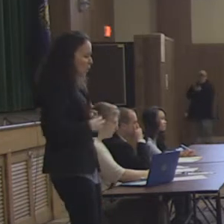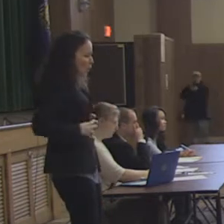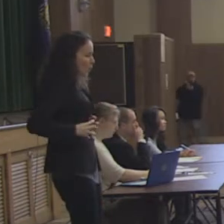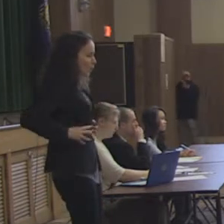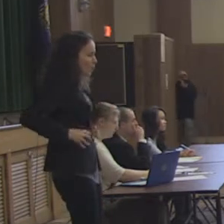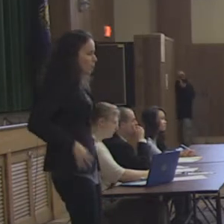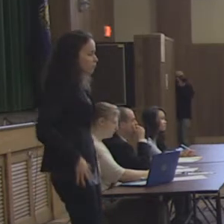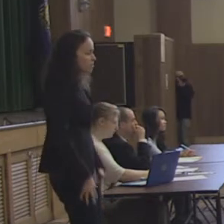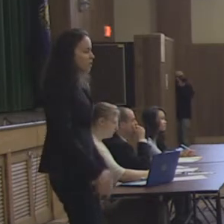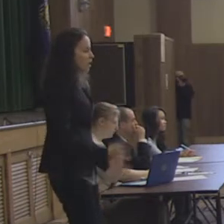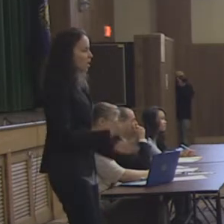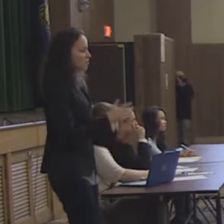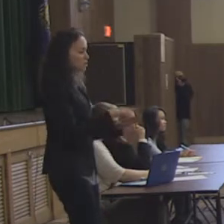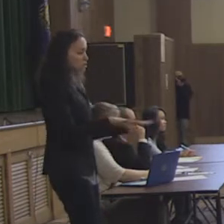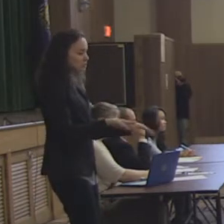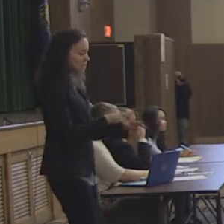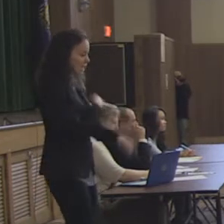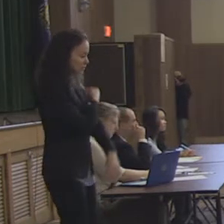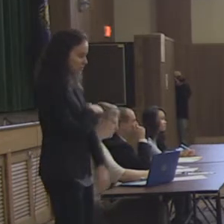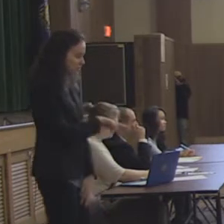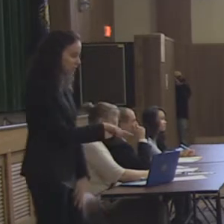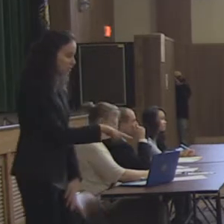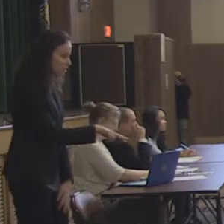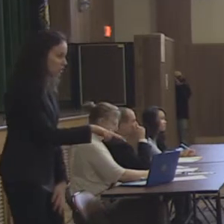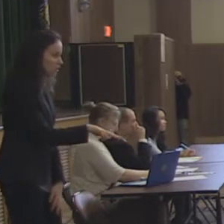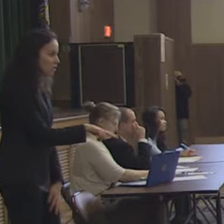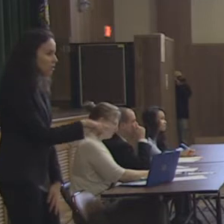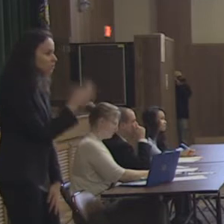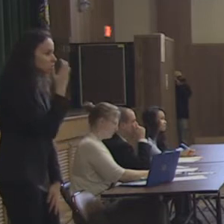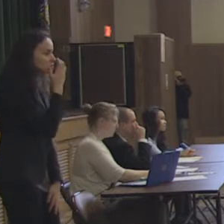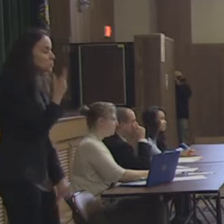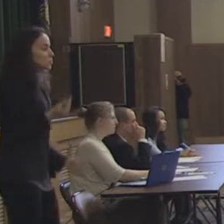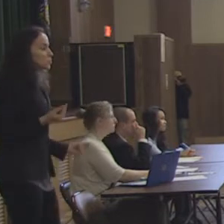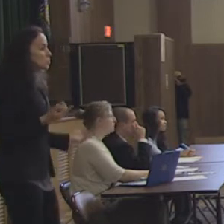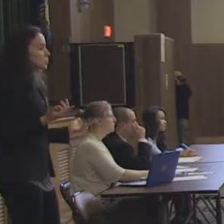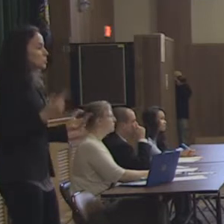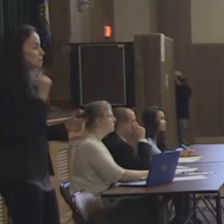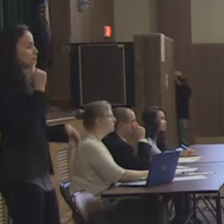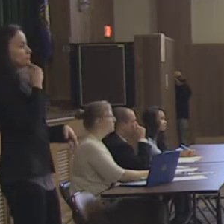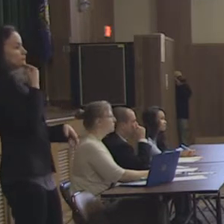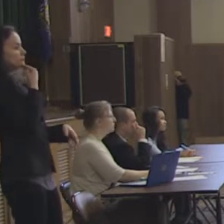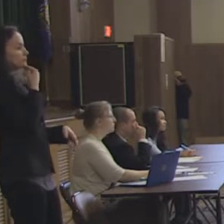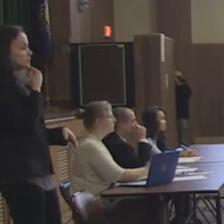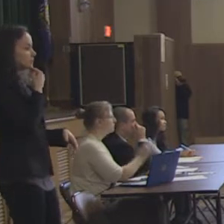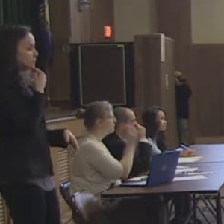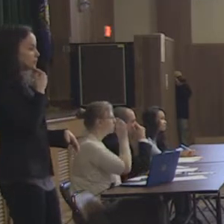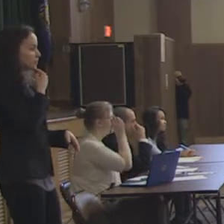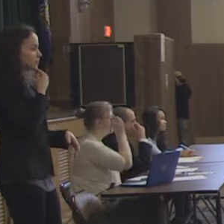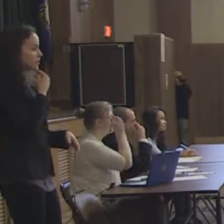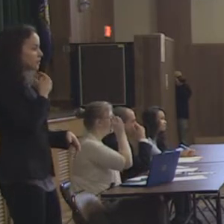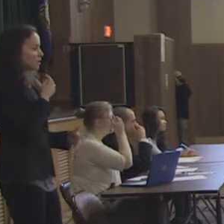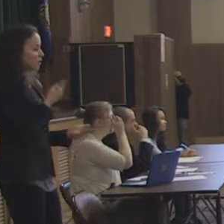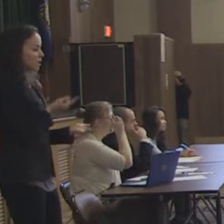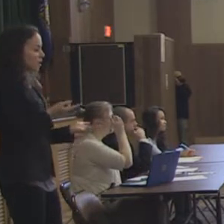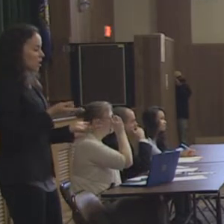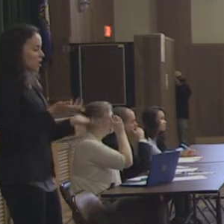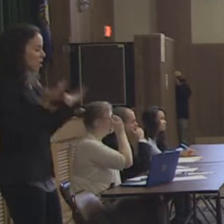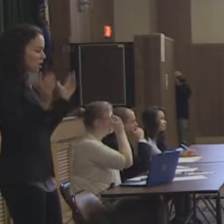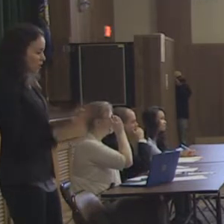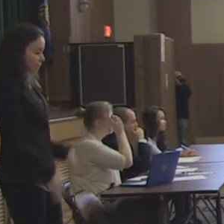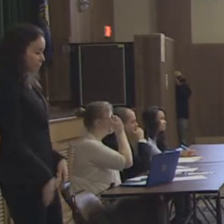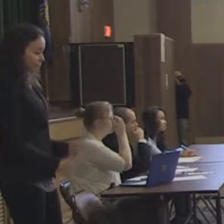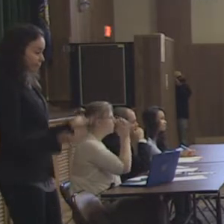him seconds because I talked to Lakeview Rehab Hospital. They said, oh, we don't do that. He can't get seconds